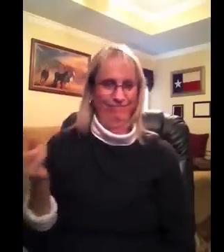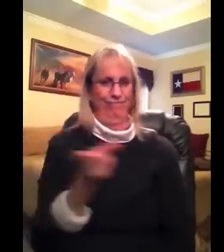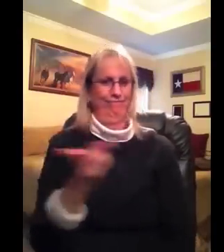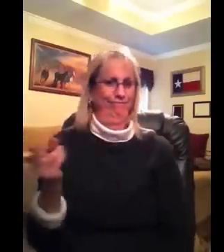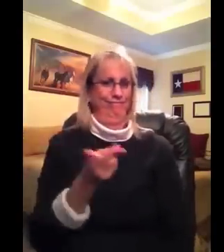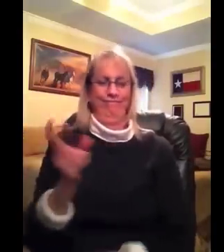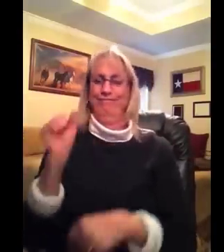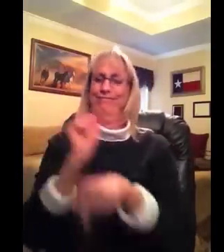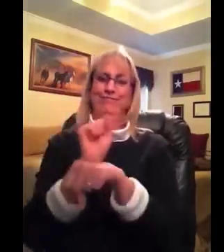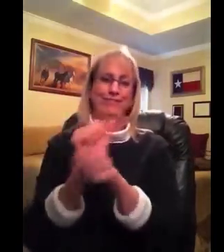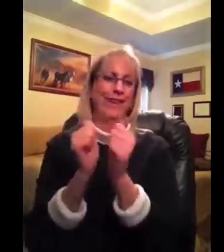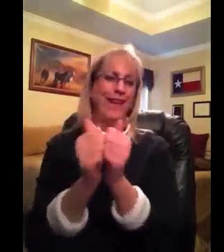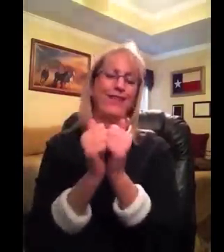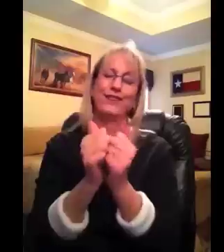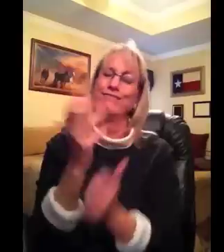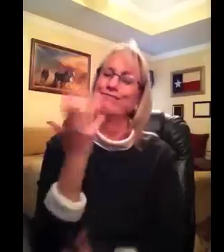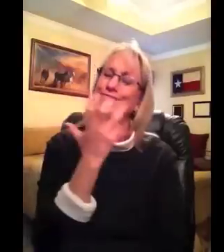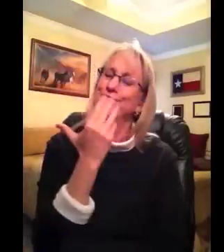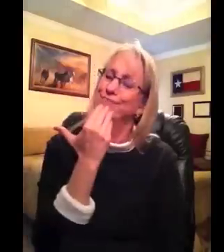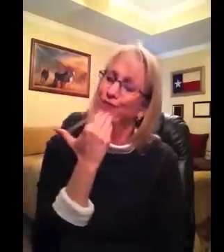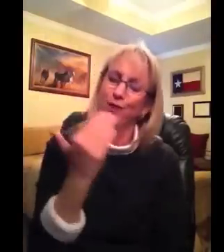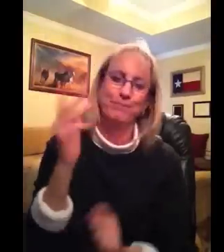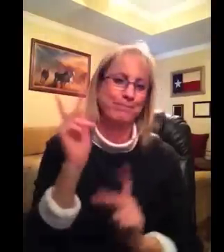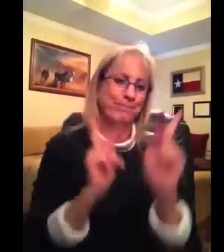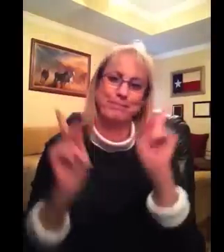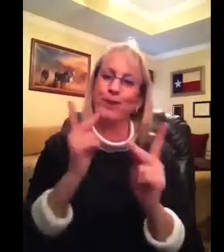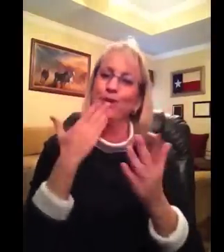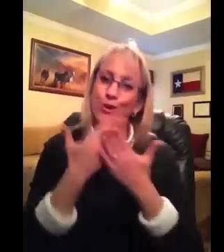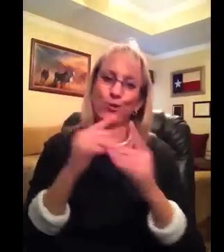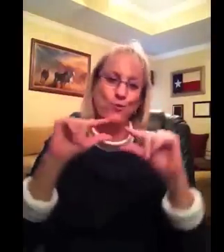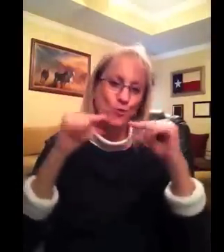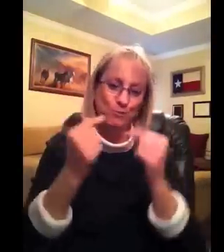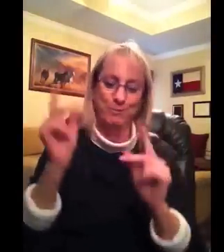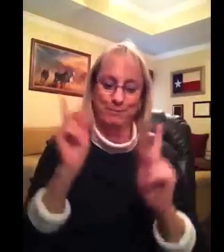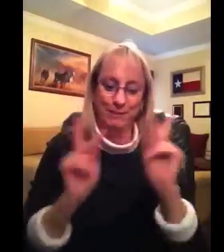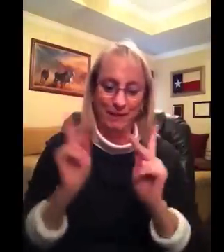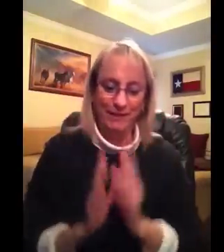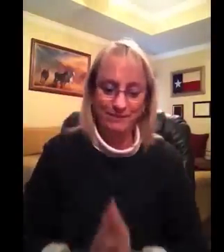These 2 boards are made up of good, hard-working people.